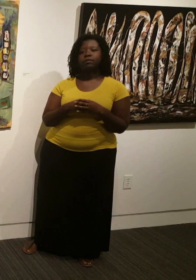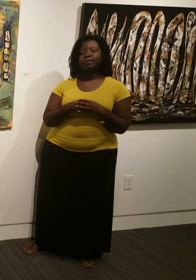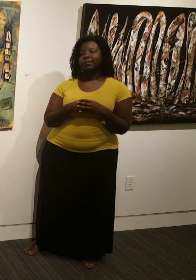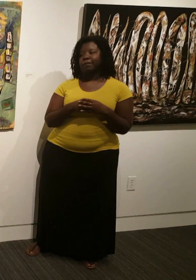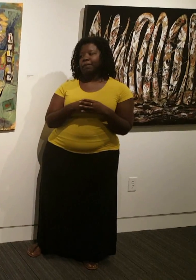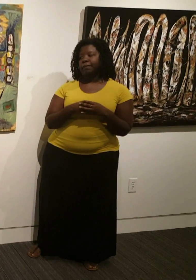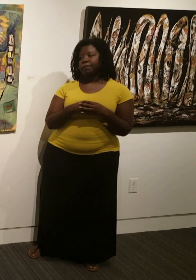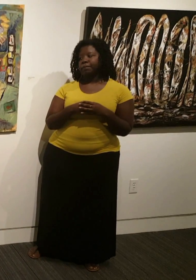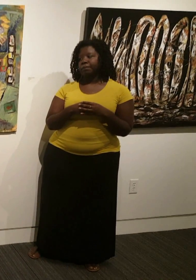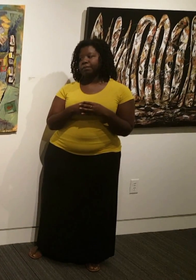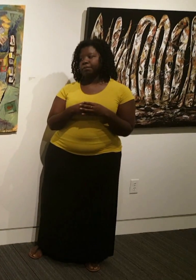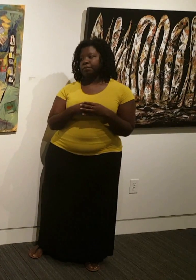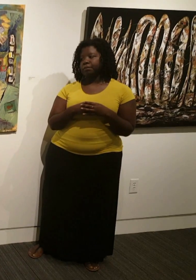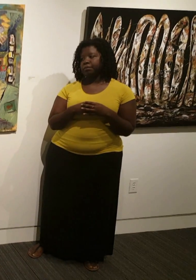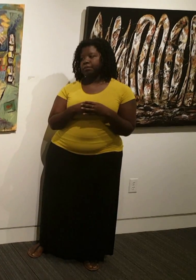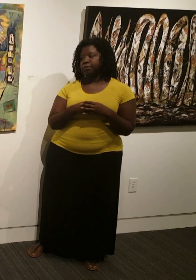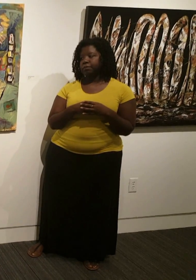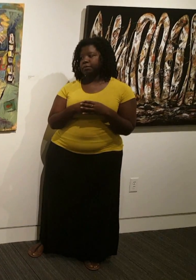I've called it my